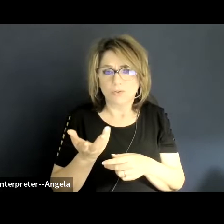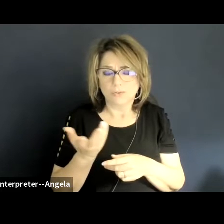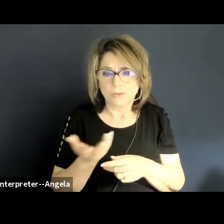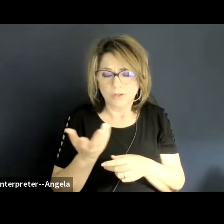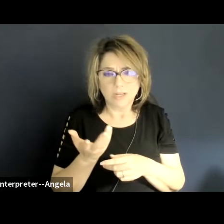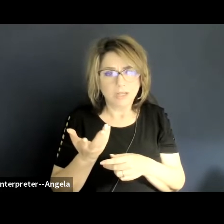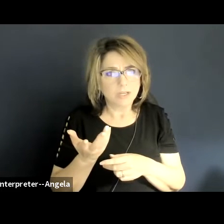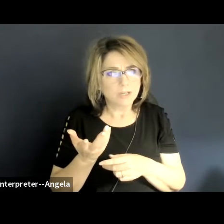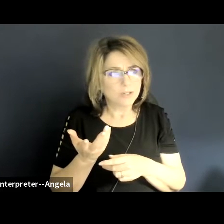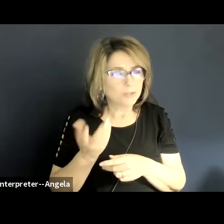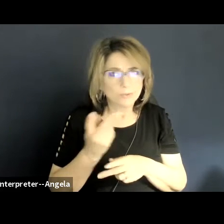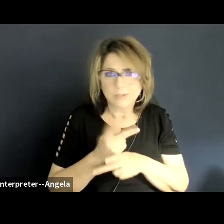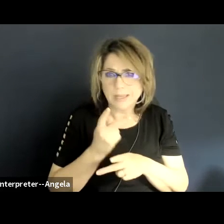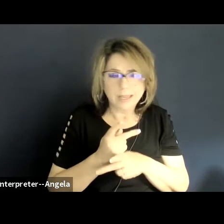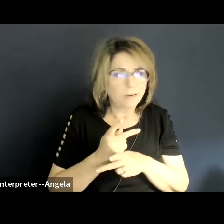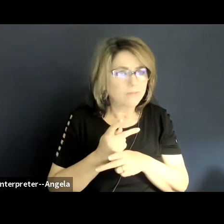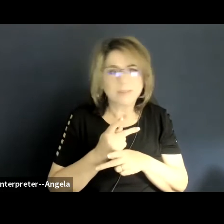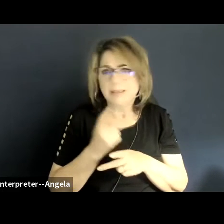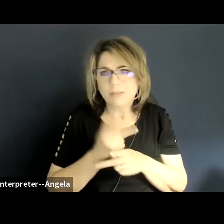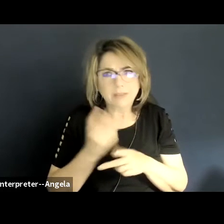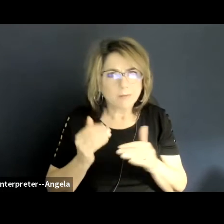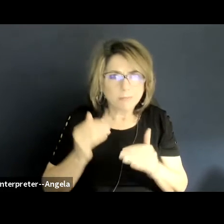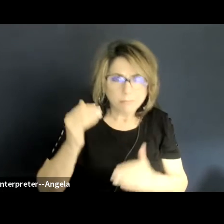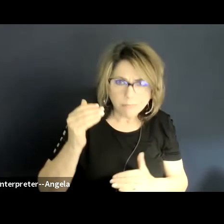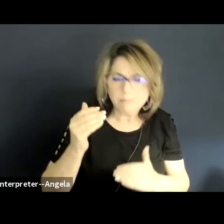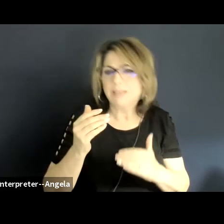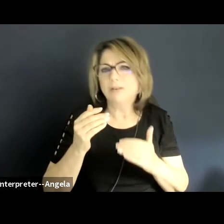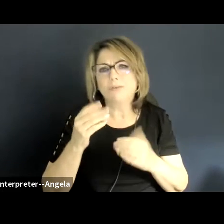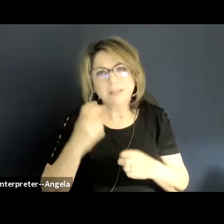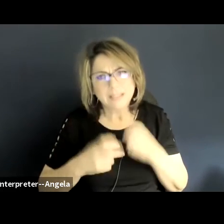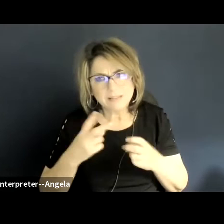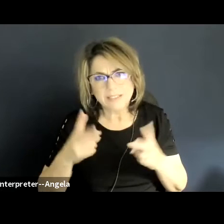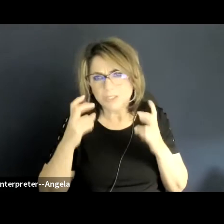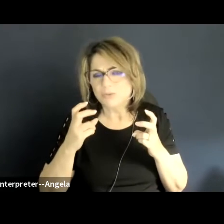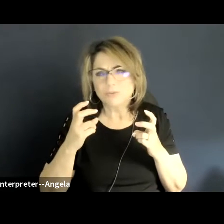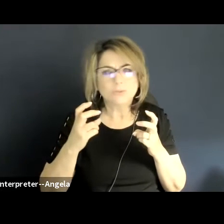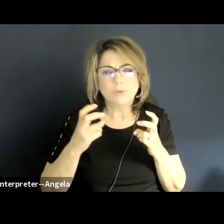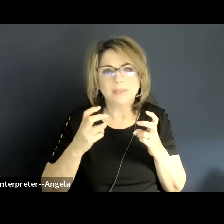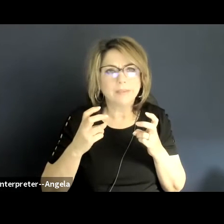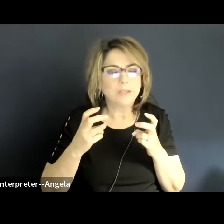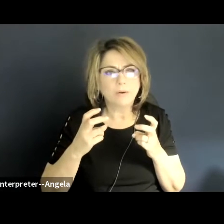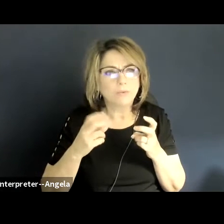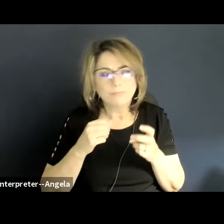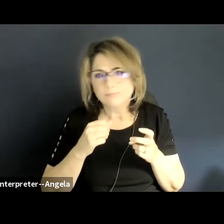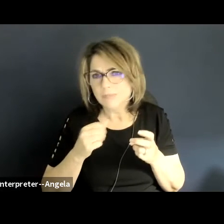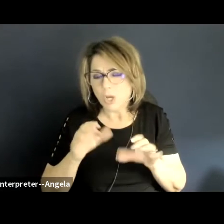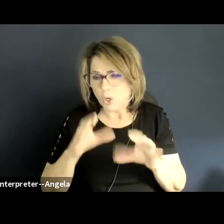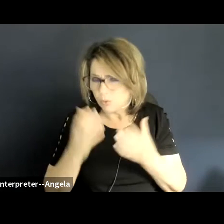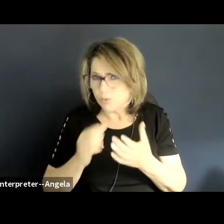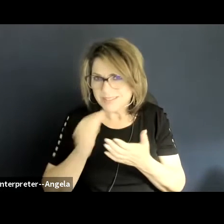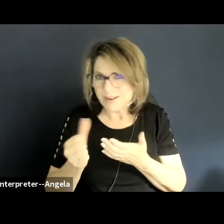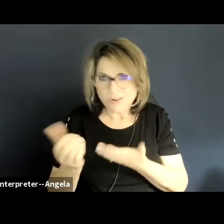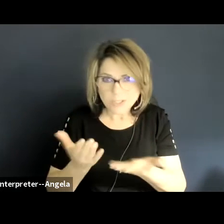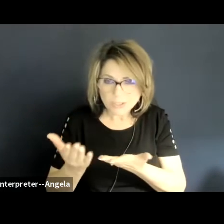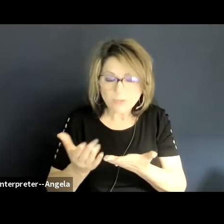to address the healthcare disparities within unserved, underserved groups? And I was really